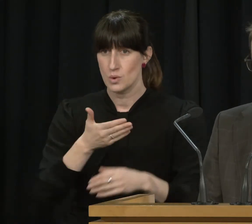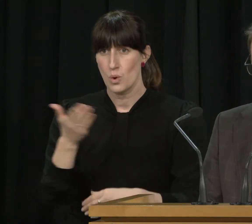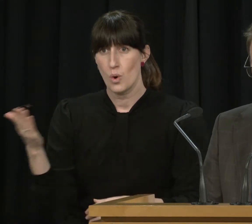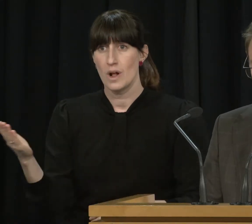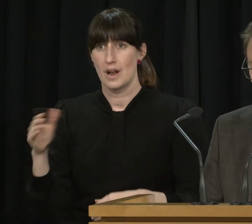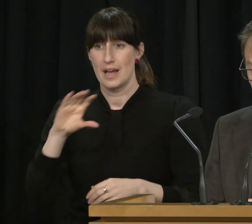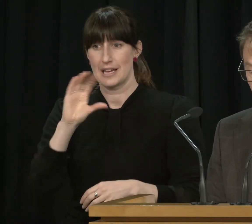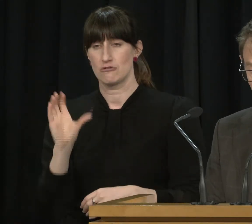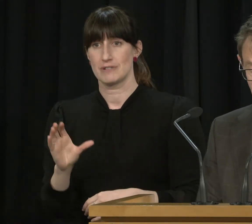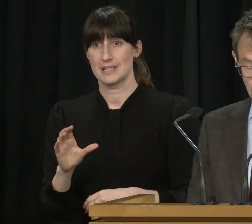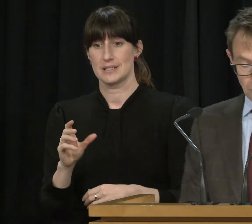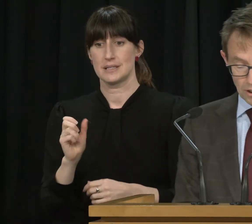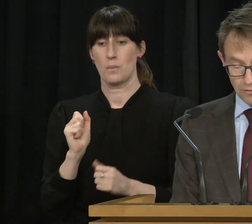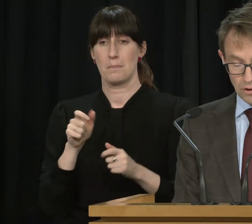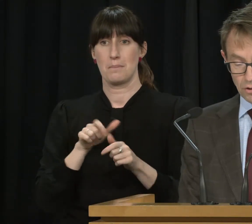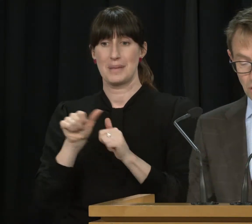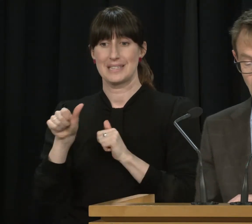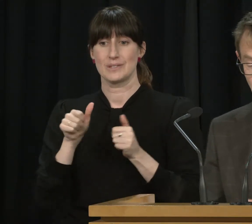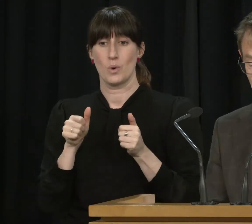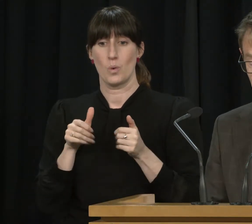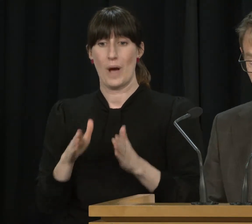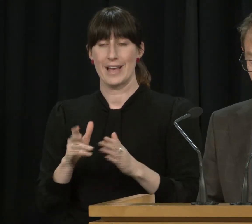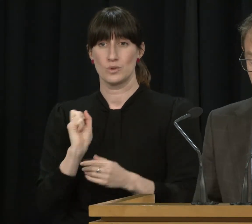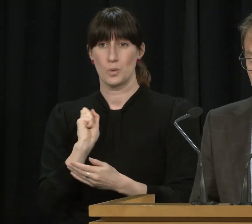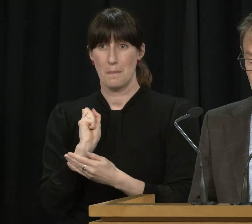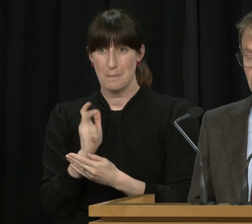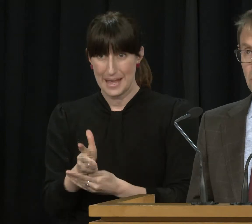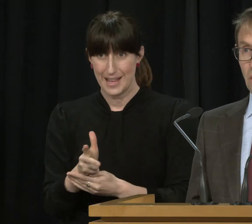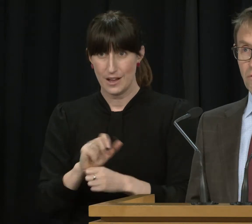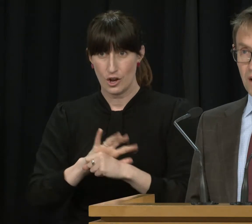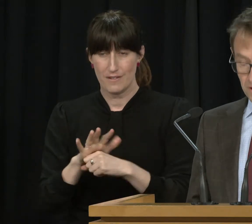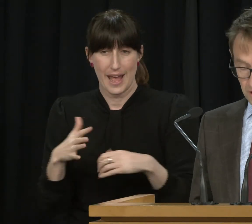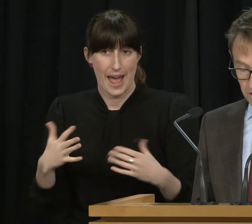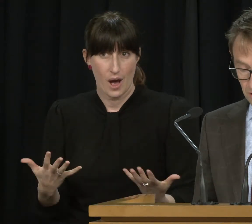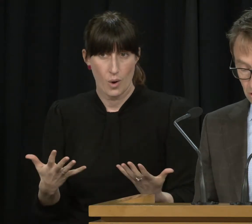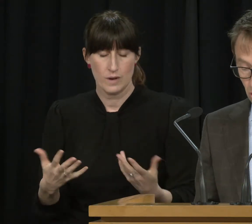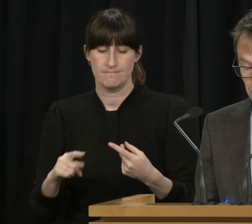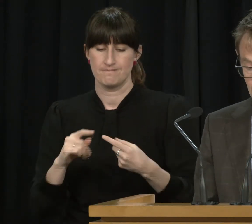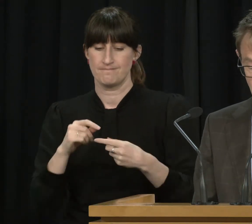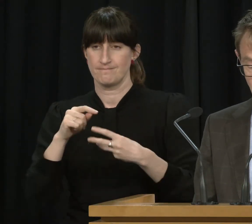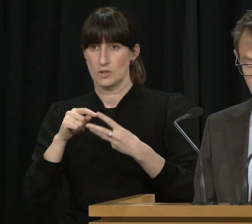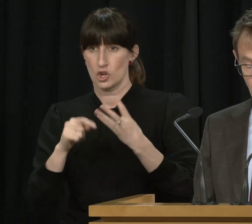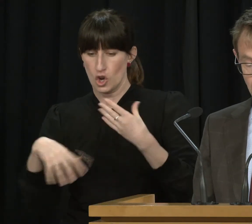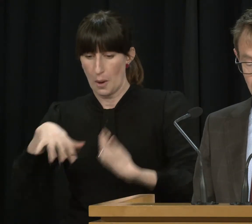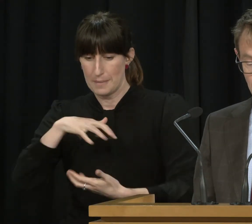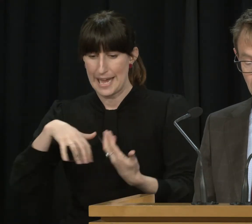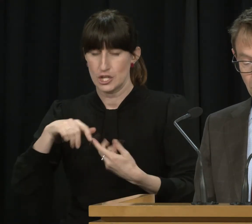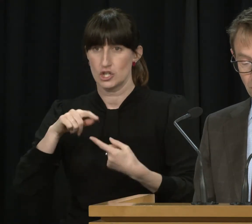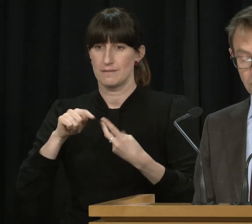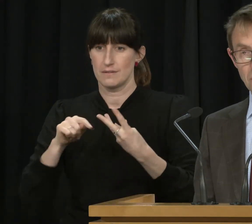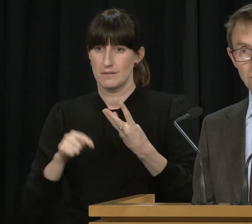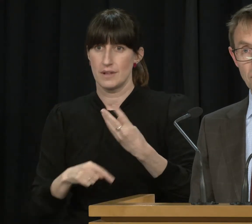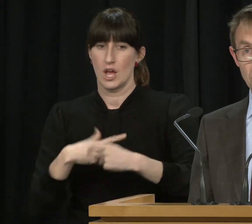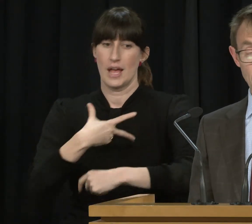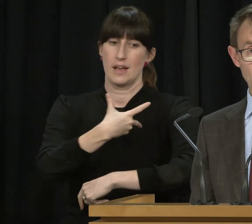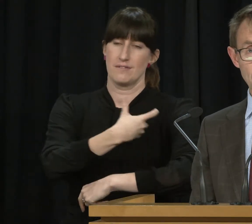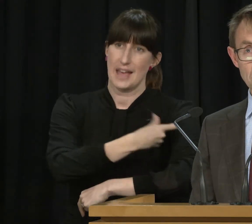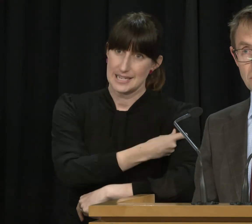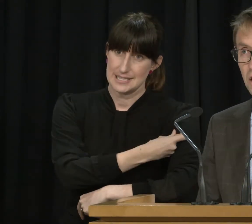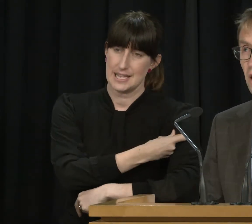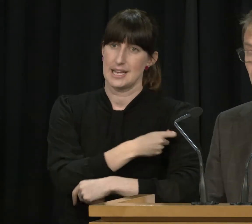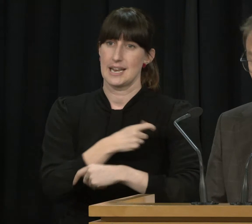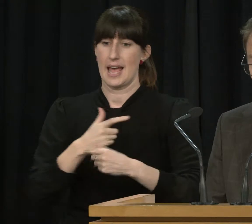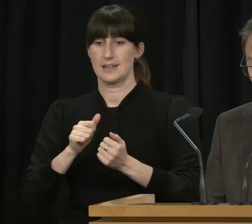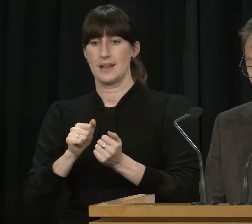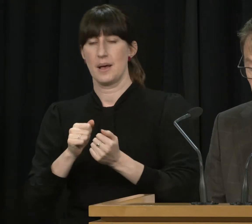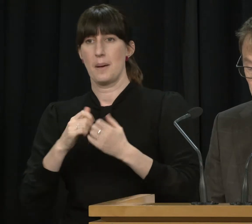within countries and indeed globally, we have to use a comprehensive approach of vaccines in combination with proven public health and social